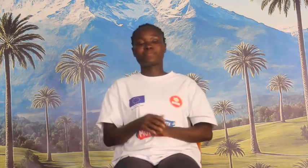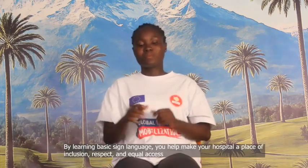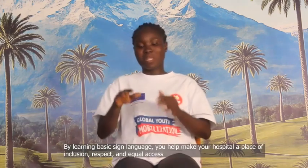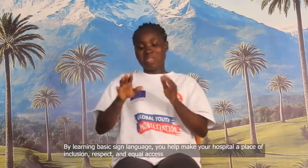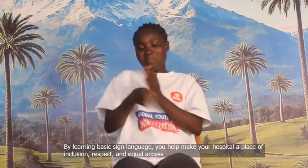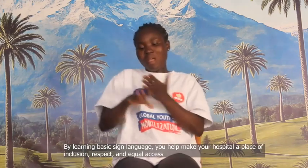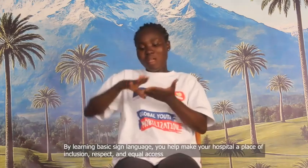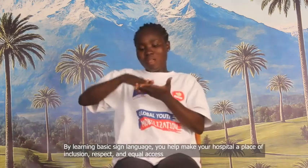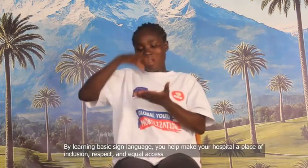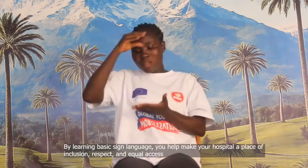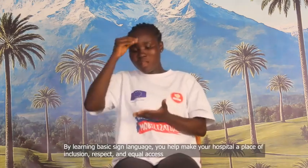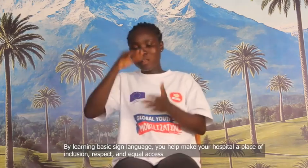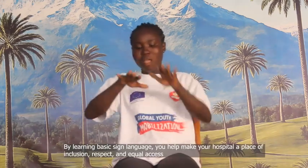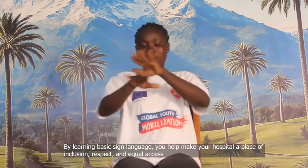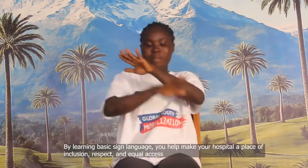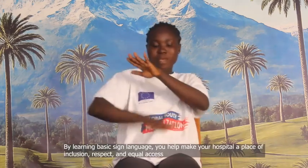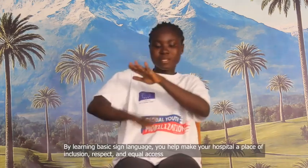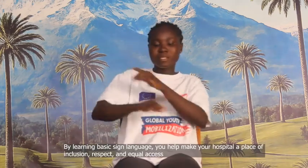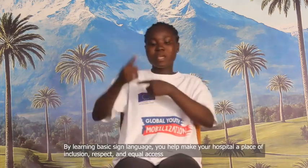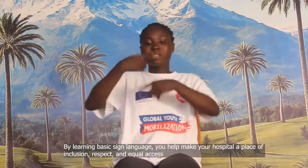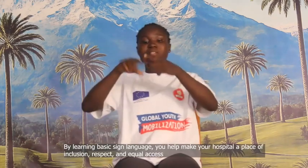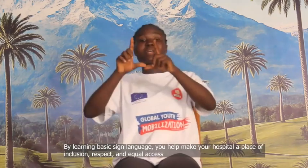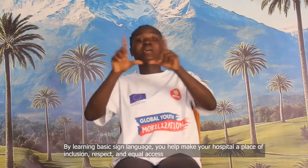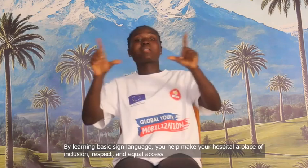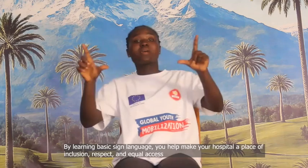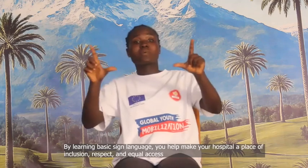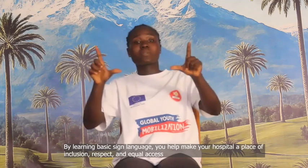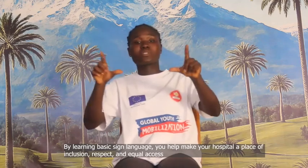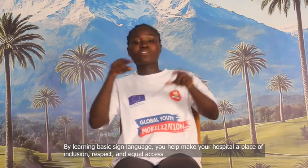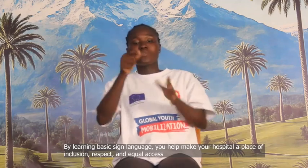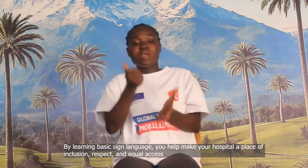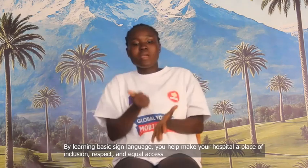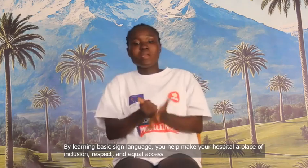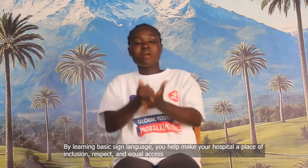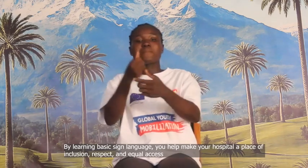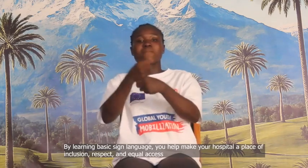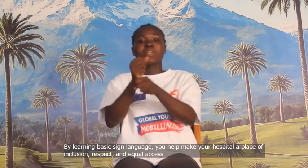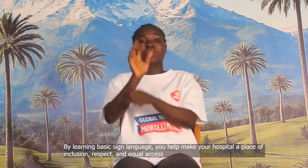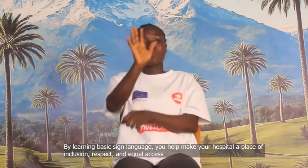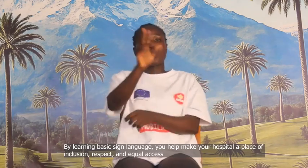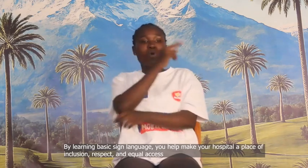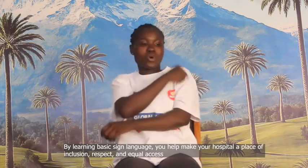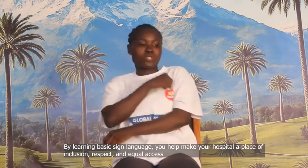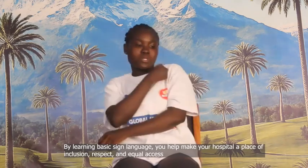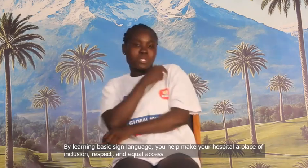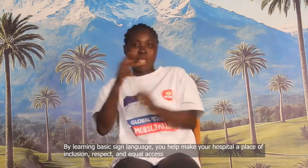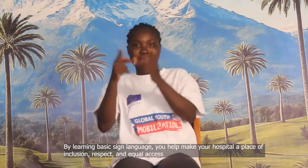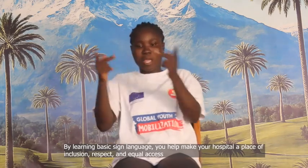By learning basic sign language, you help make your hospital a place of inclusion, respect,